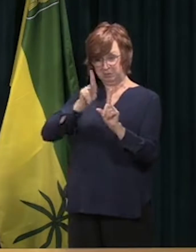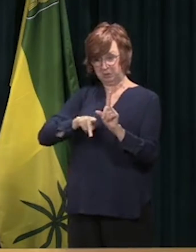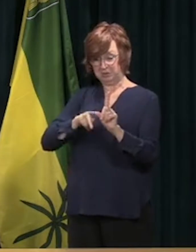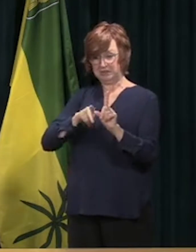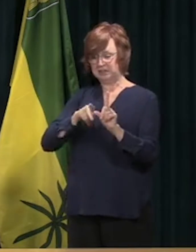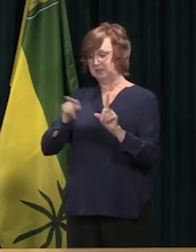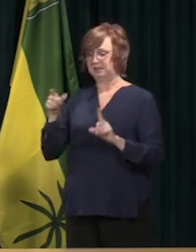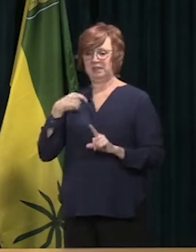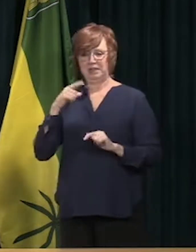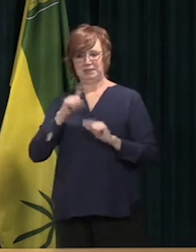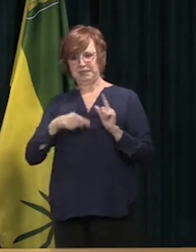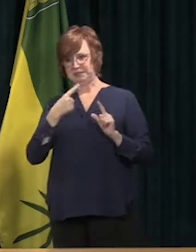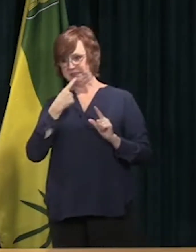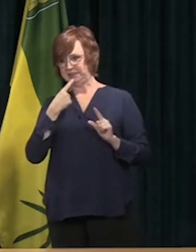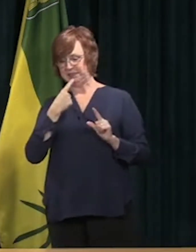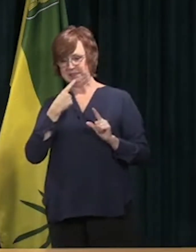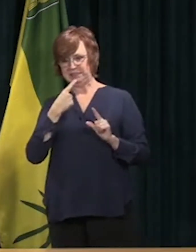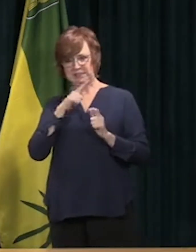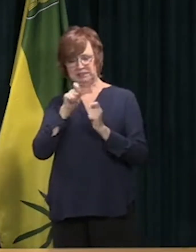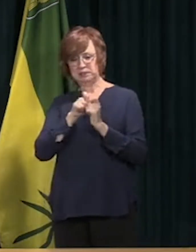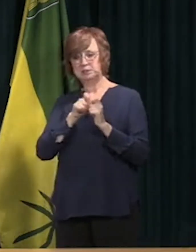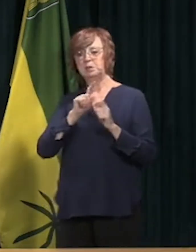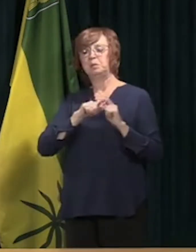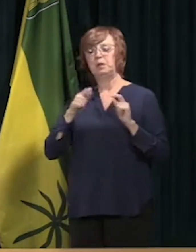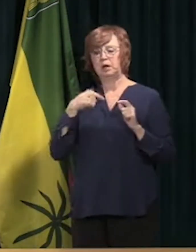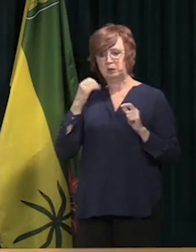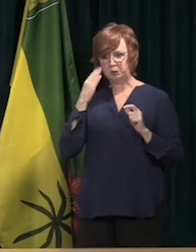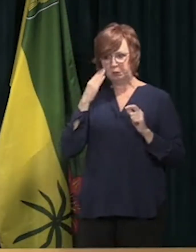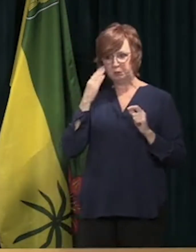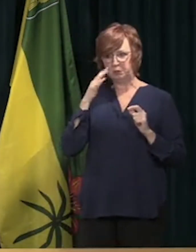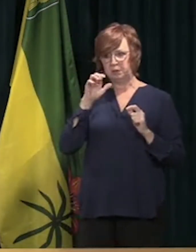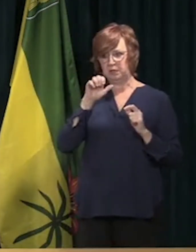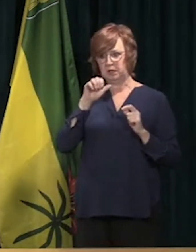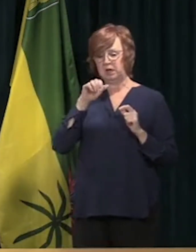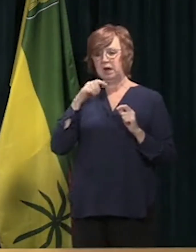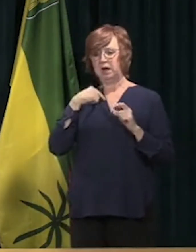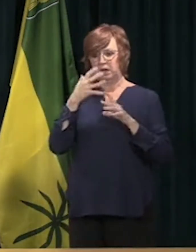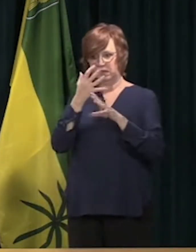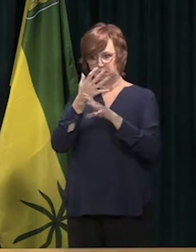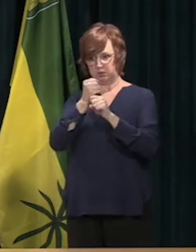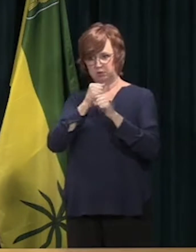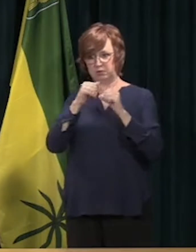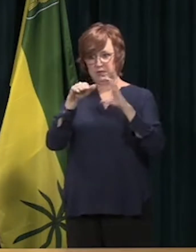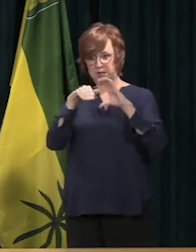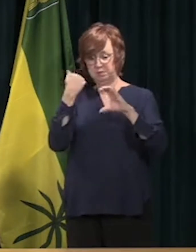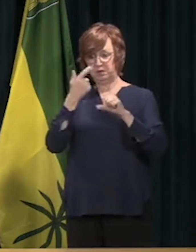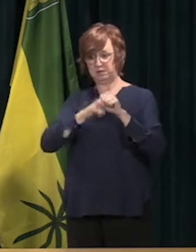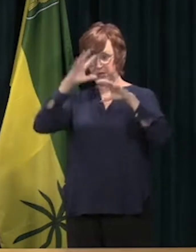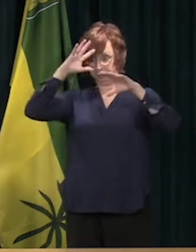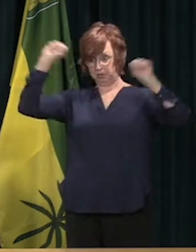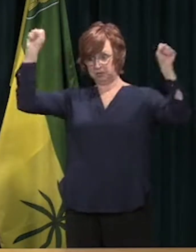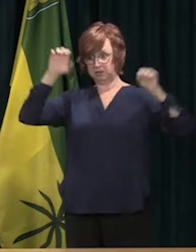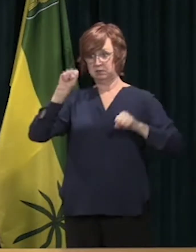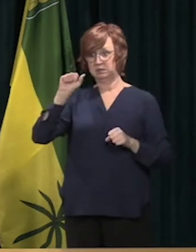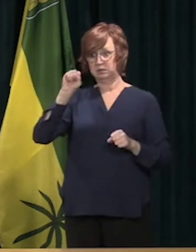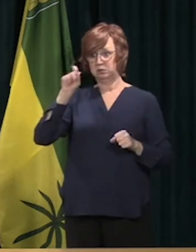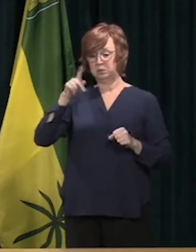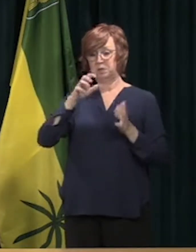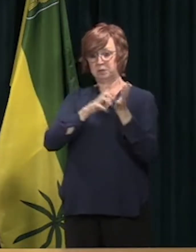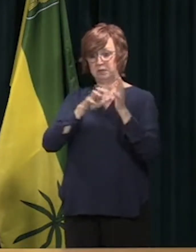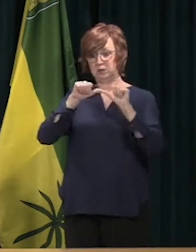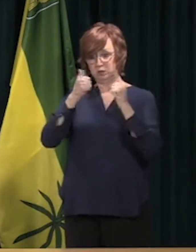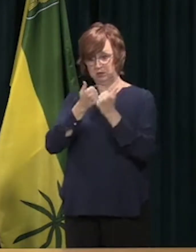did receive, like many other physicians, an email from the president, and I actually did reach out to him,